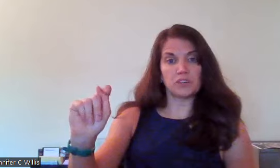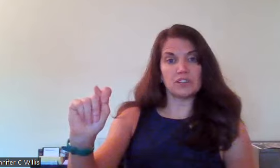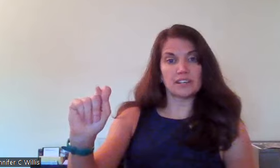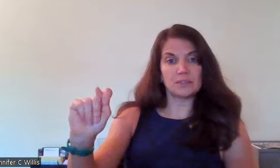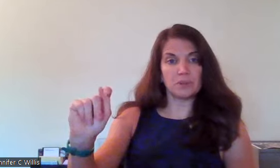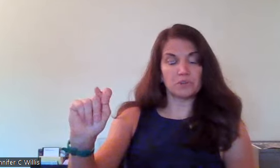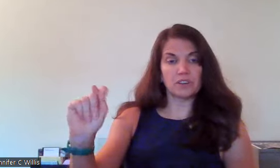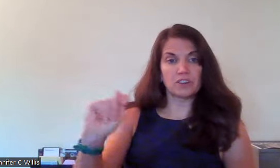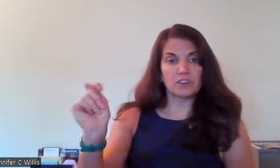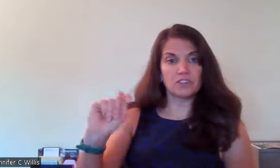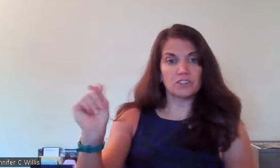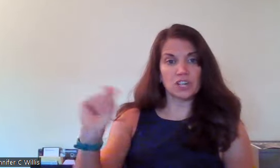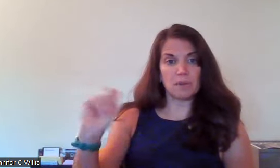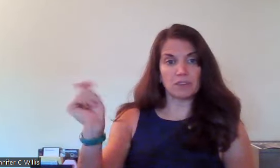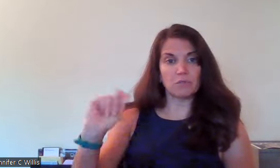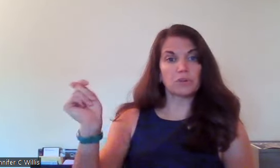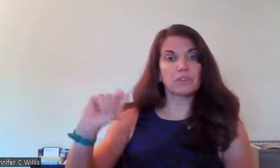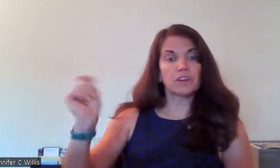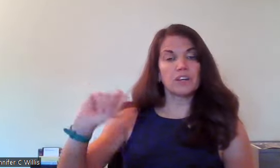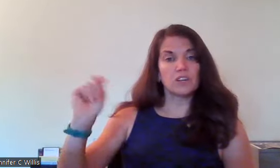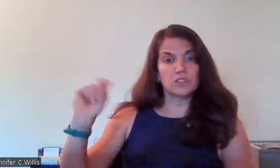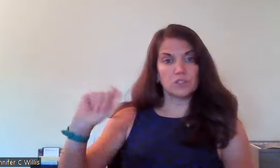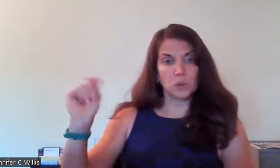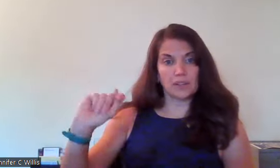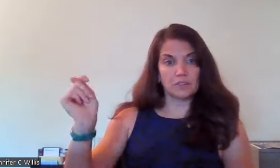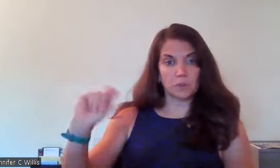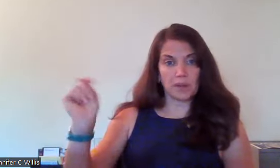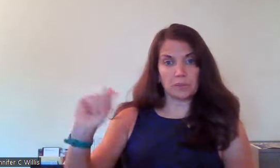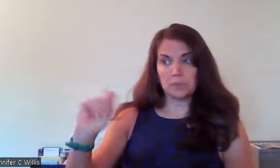your index and middle finger. Shake it back and forth. Toilet or bathroom.